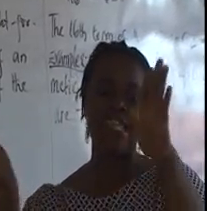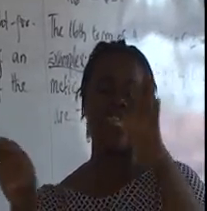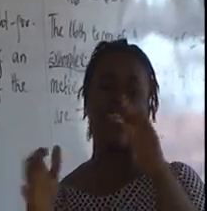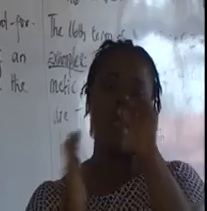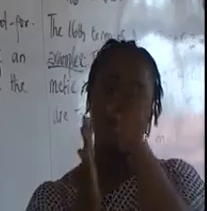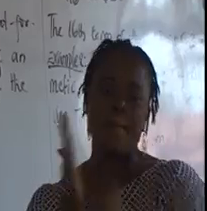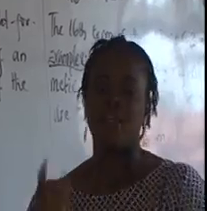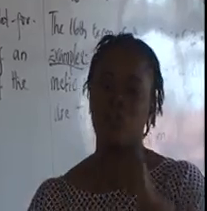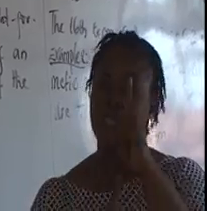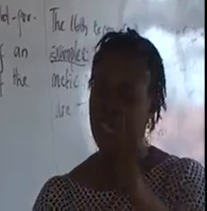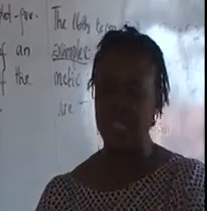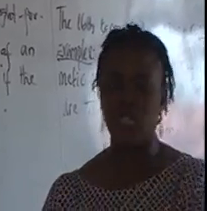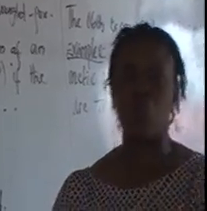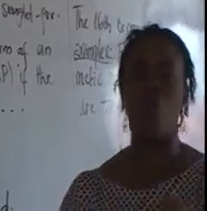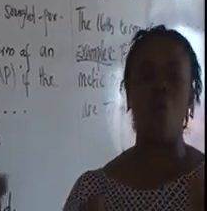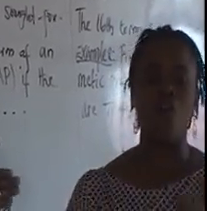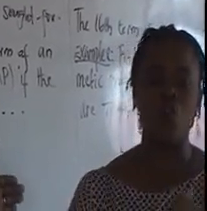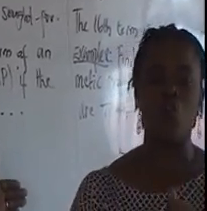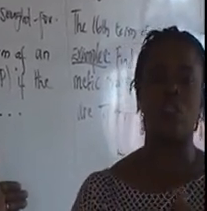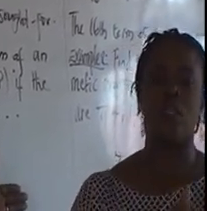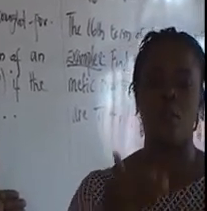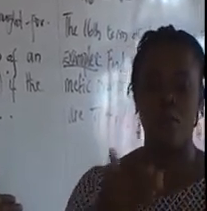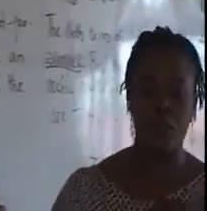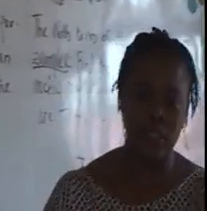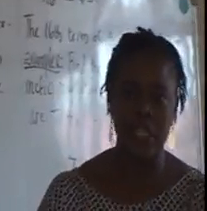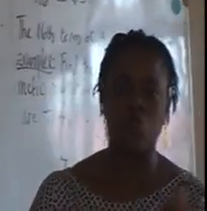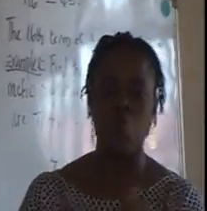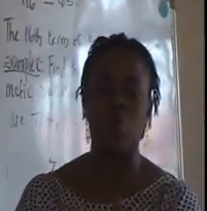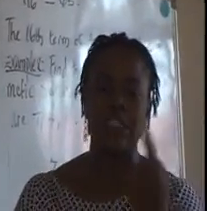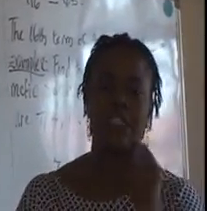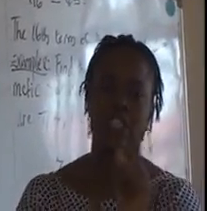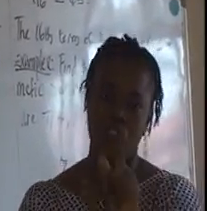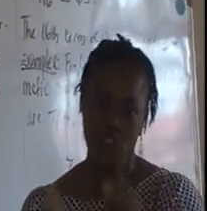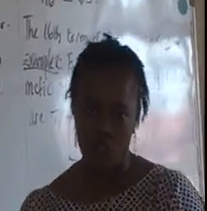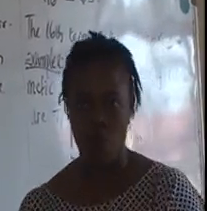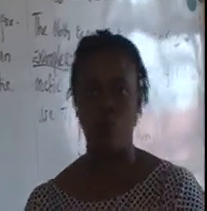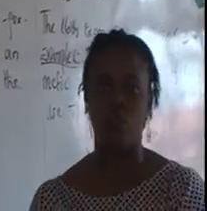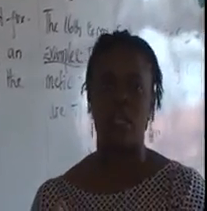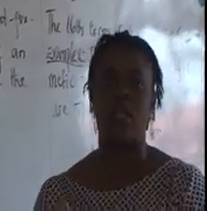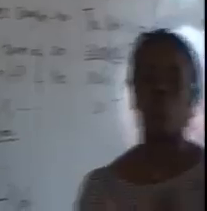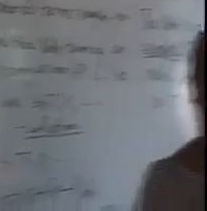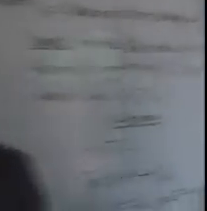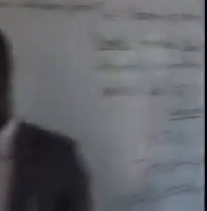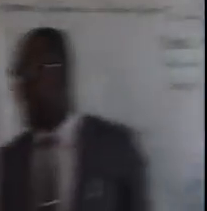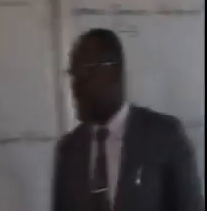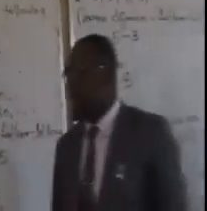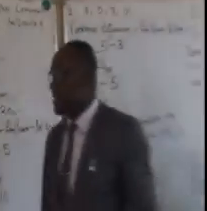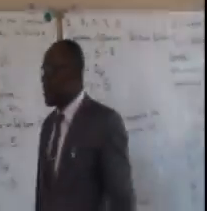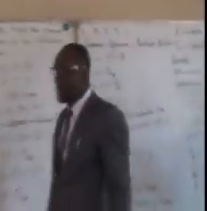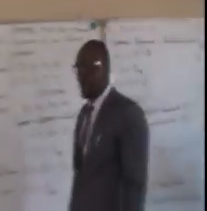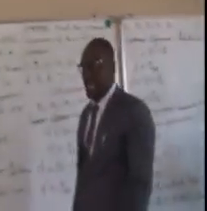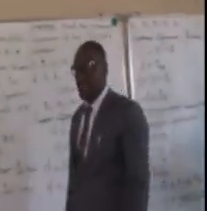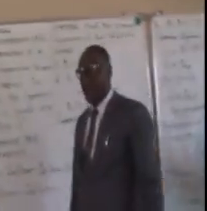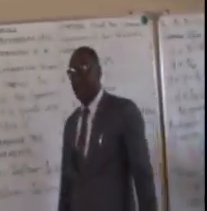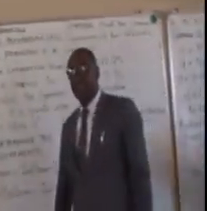65. So follow the procedure for example 1, you get example 2 correctly. So meanwhile, I round